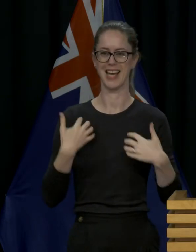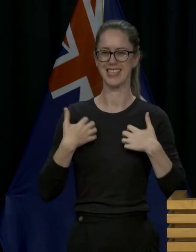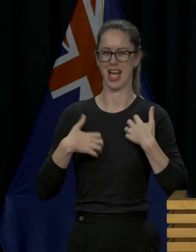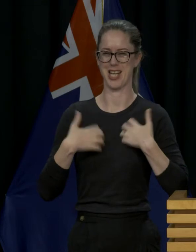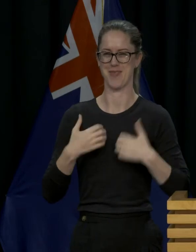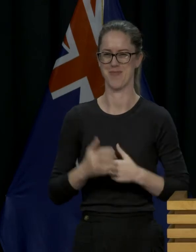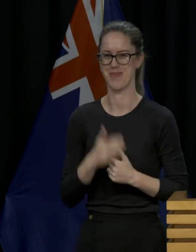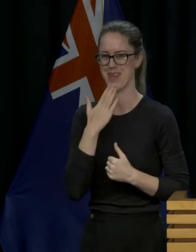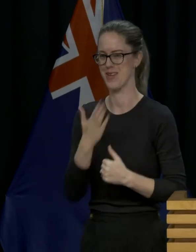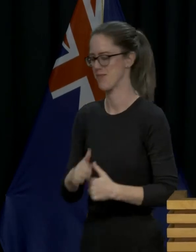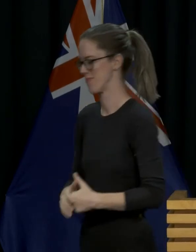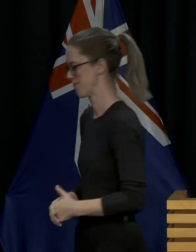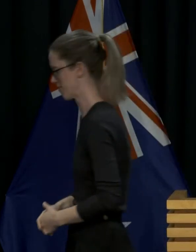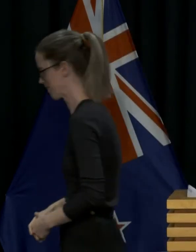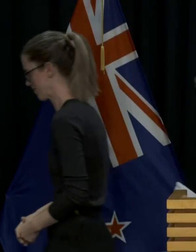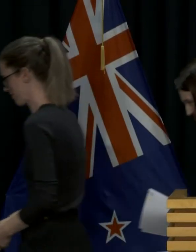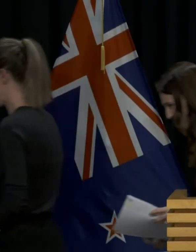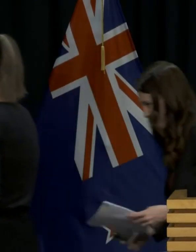Exciting. Thanks, everyone.